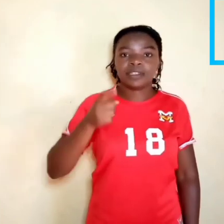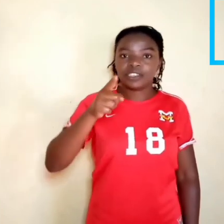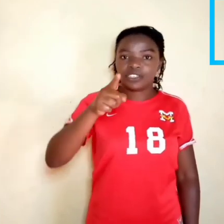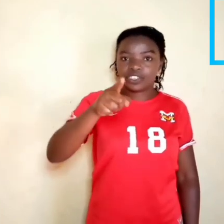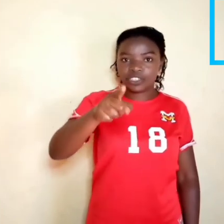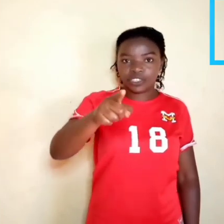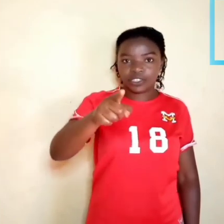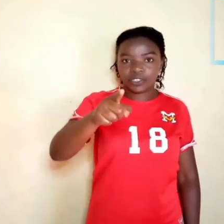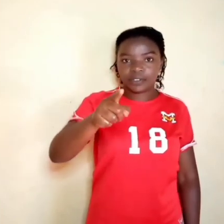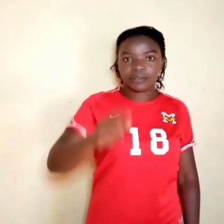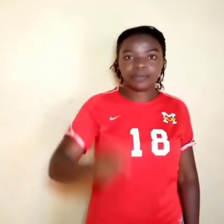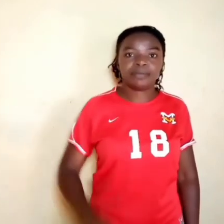she.